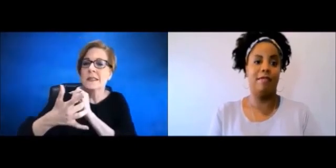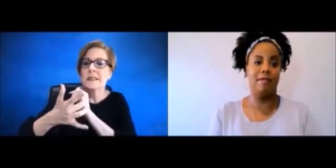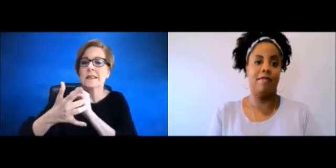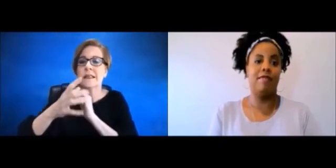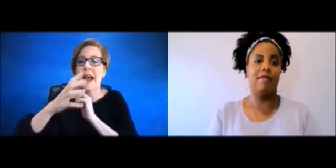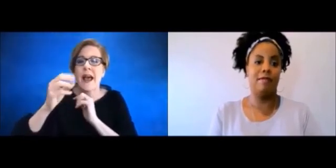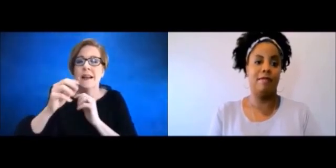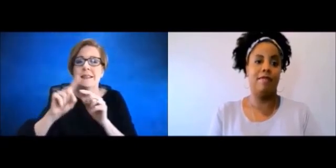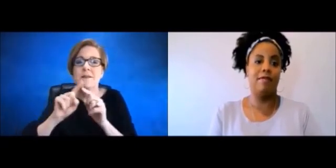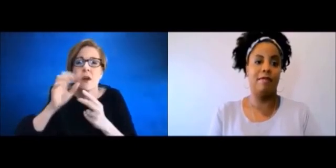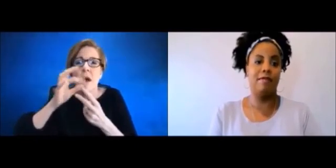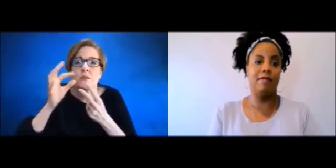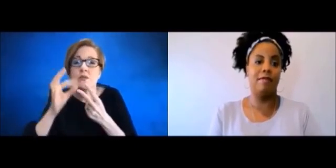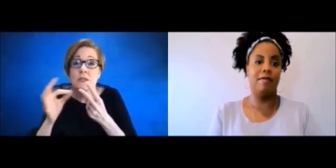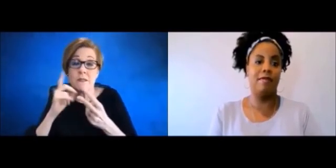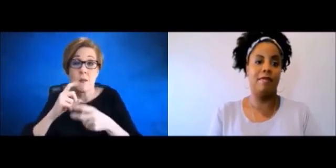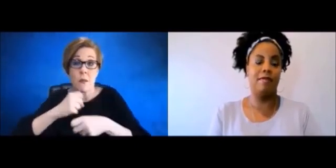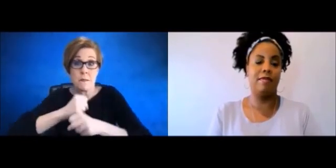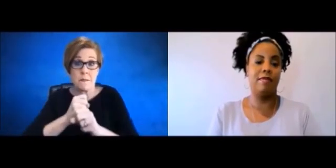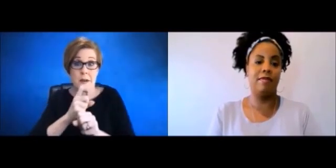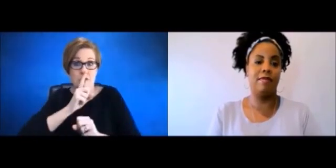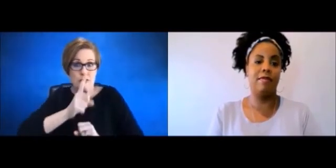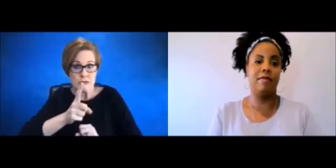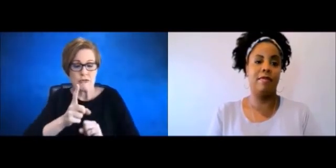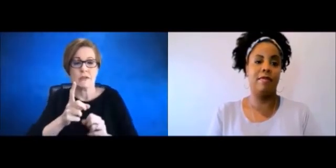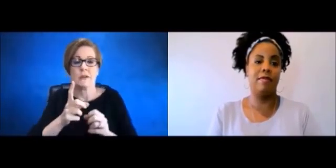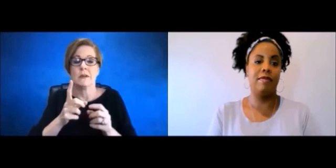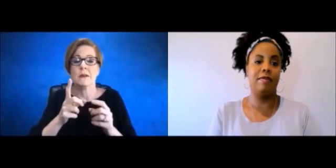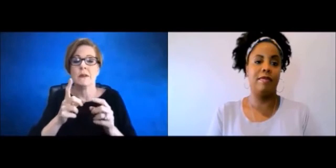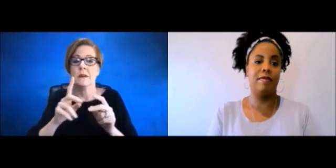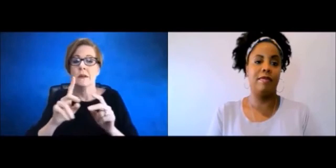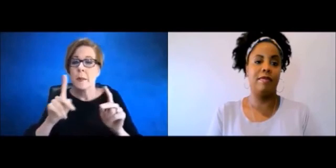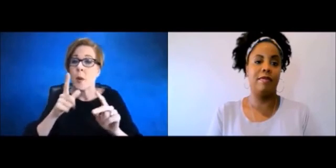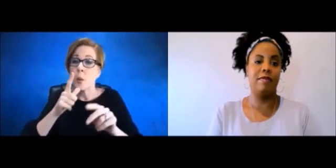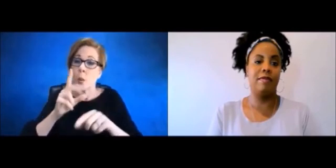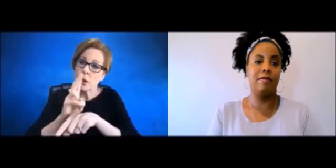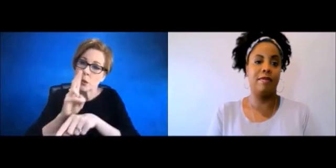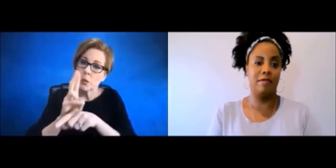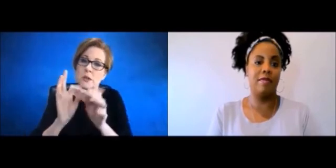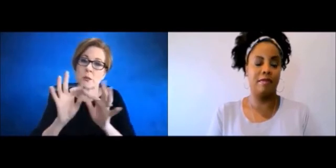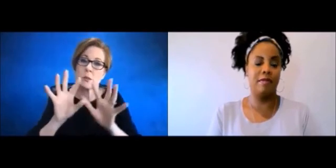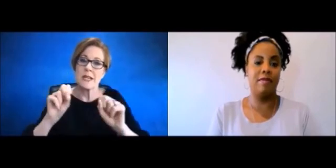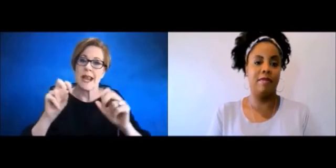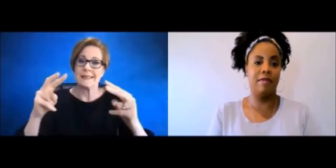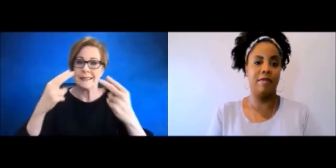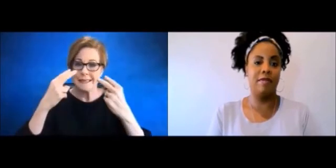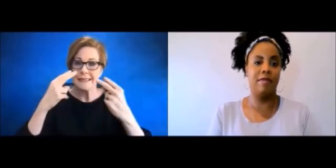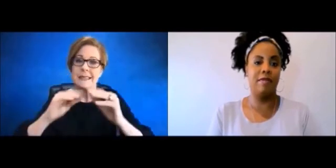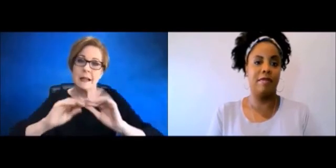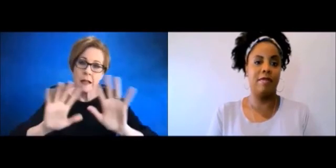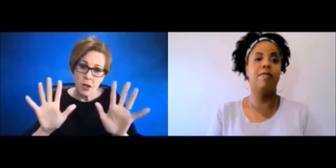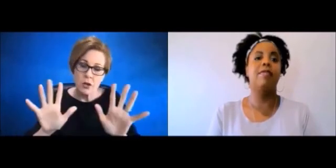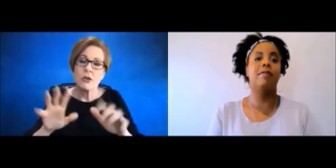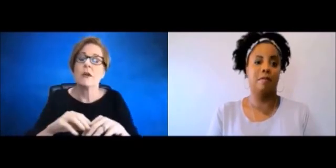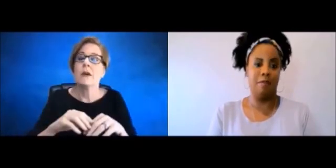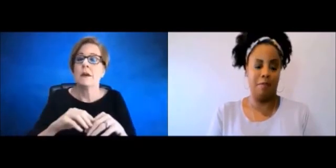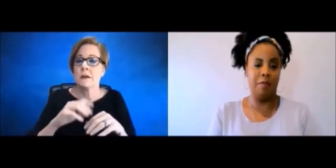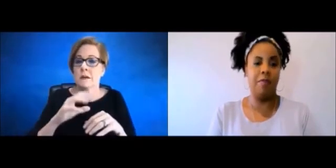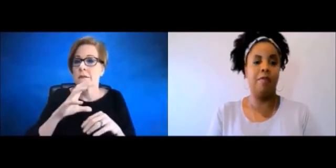options there are to make sure that people who are using the interpreter can see the interpreter clearly and know how to find the